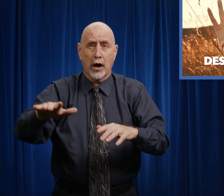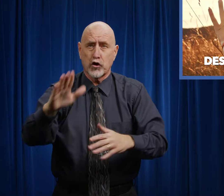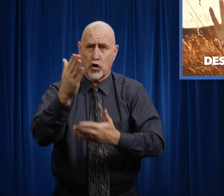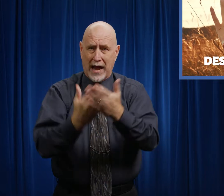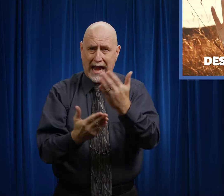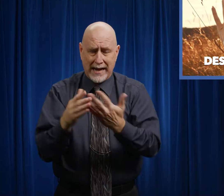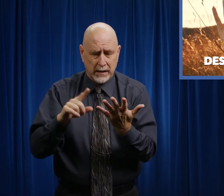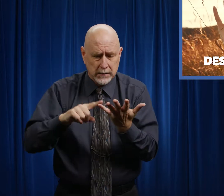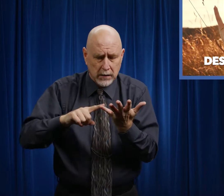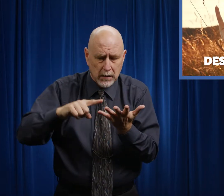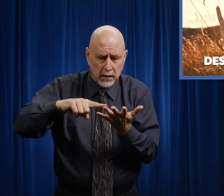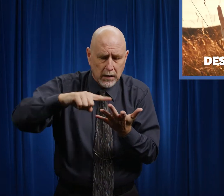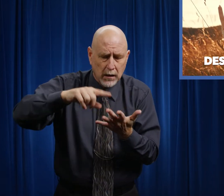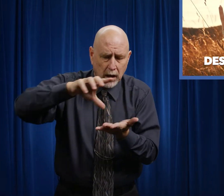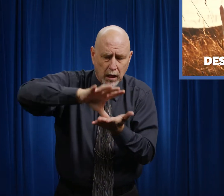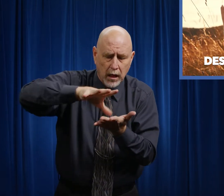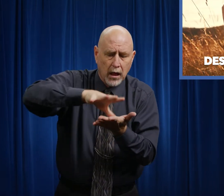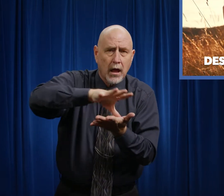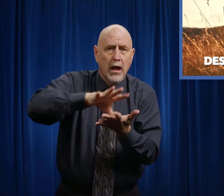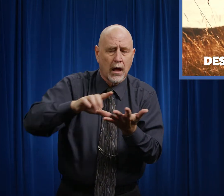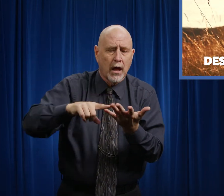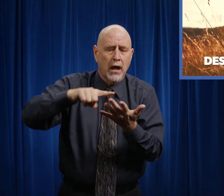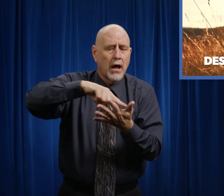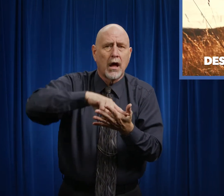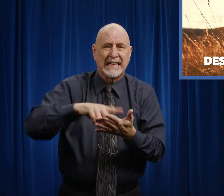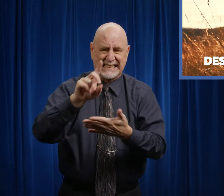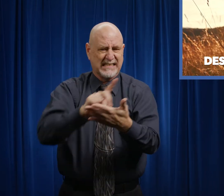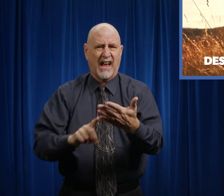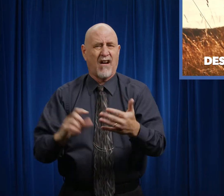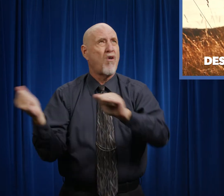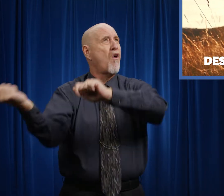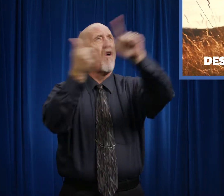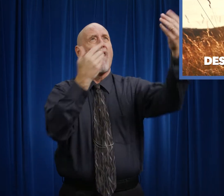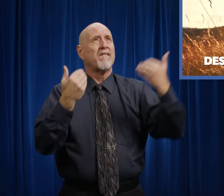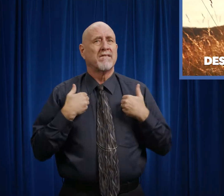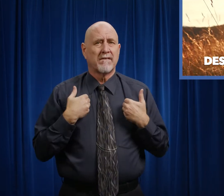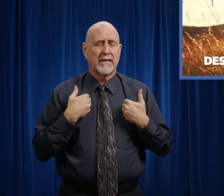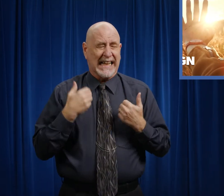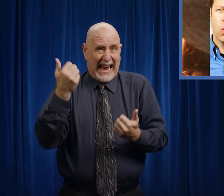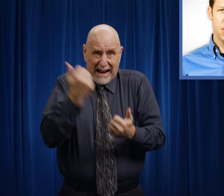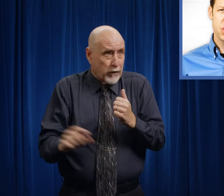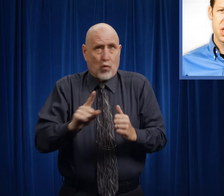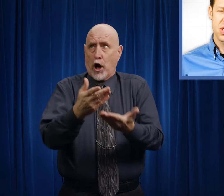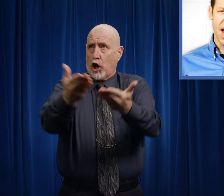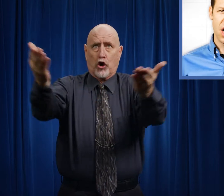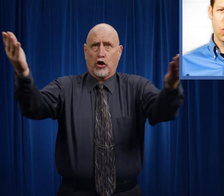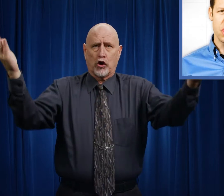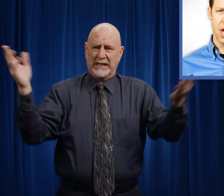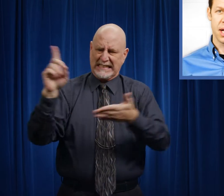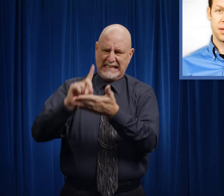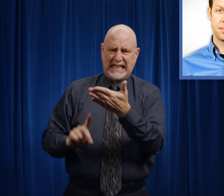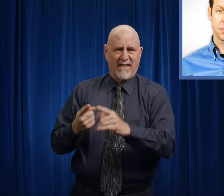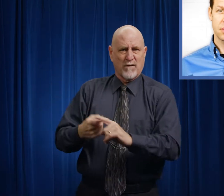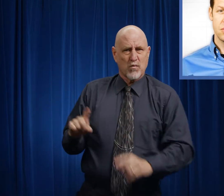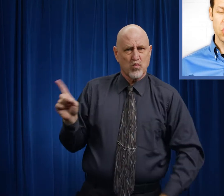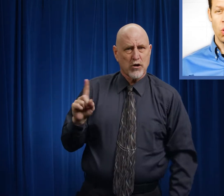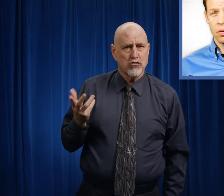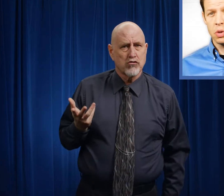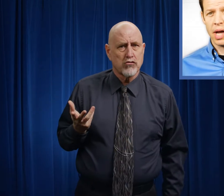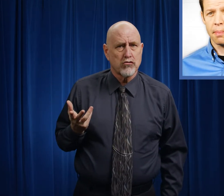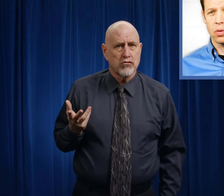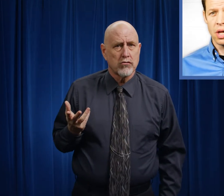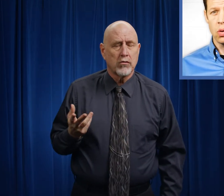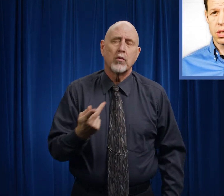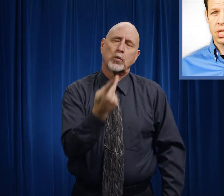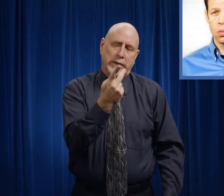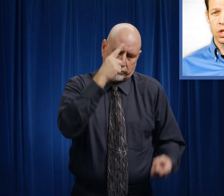your hand. The design is overwhelming. It's everywhere. Where does design originate? Well,